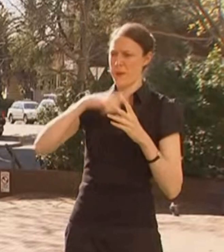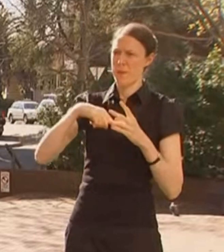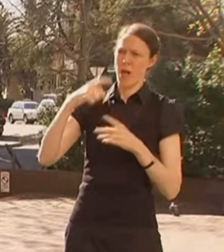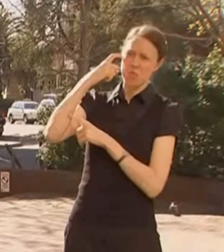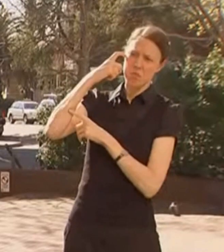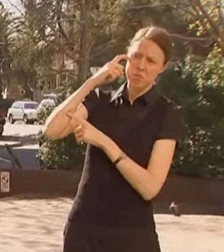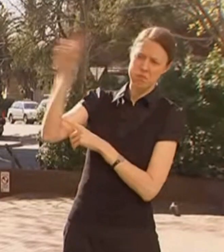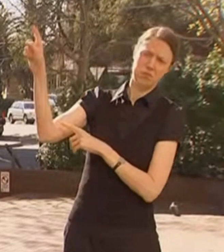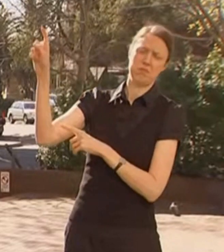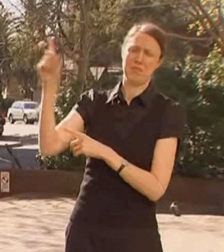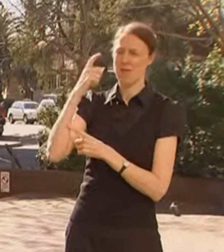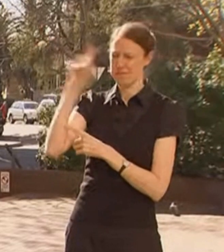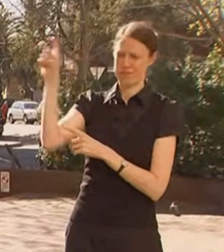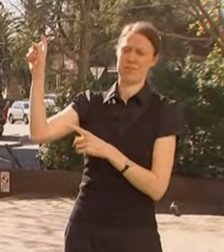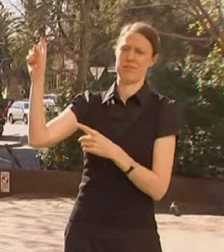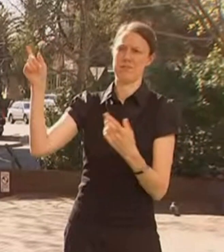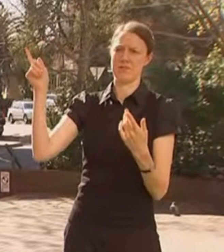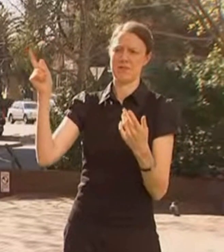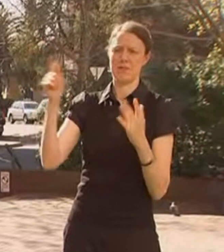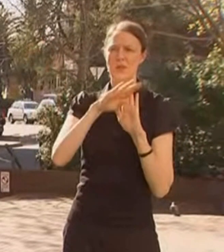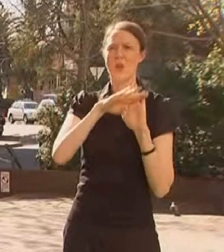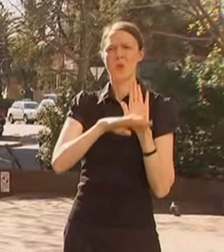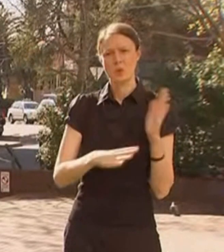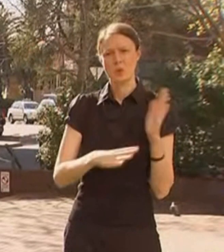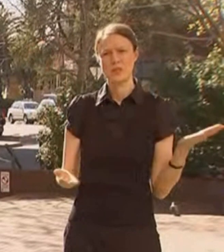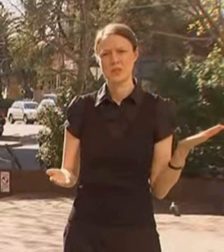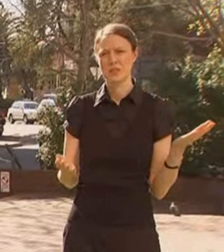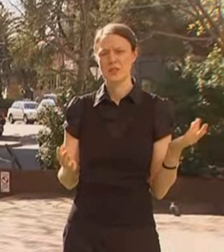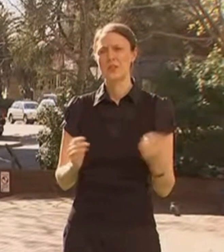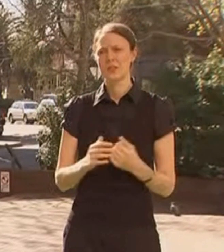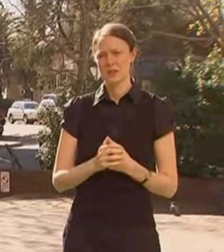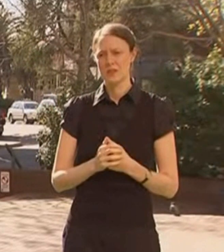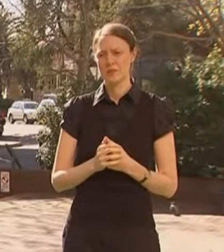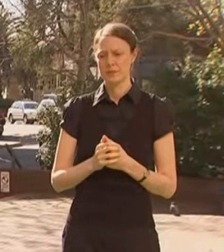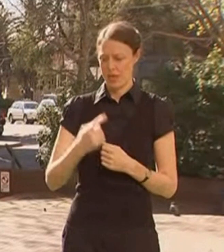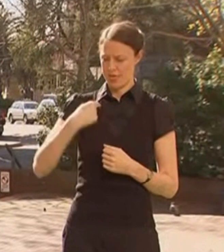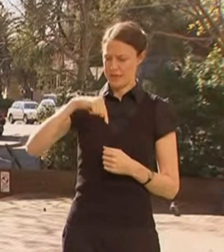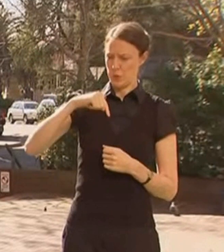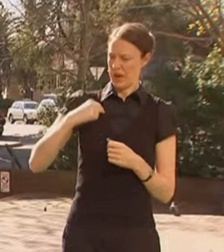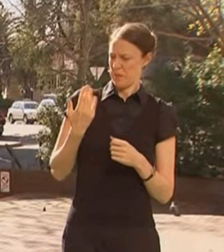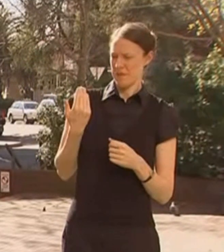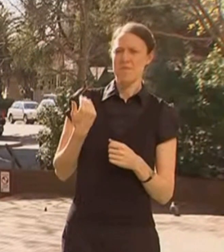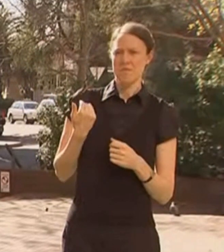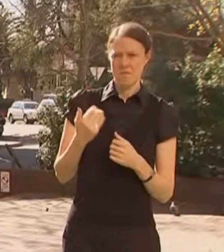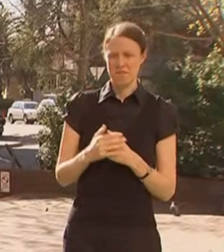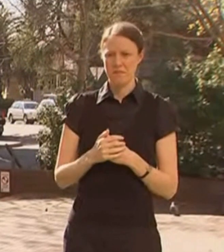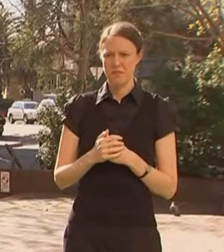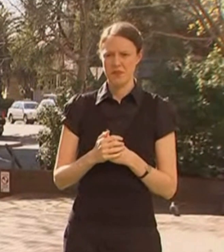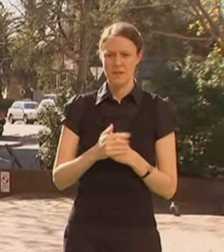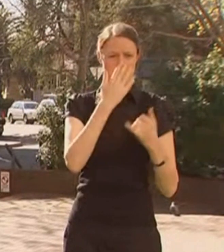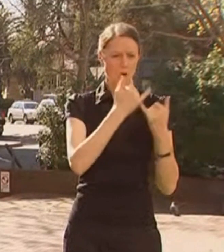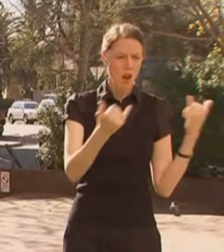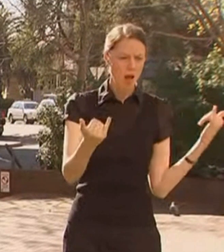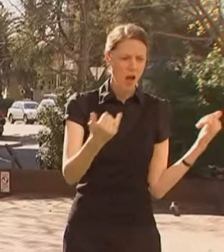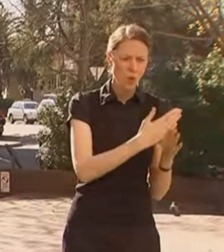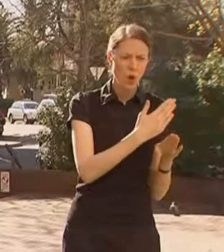I want to be very, very clear. At no stage did the New South Wales government